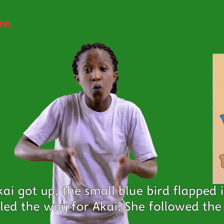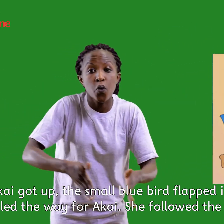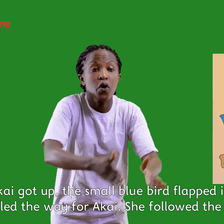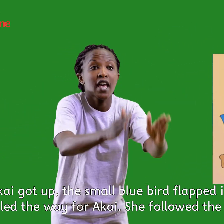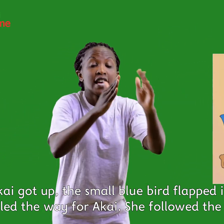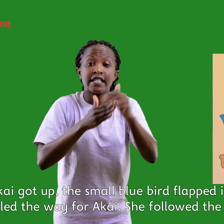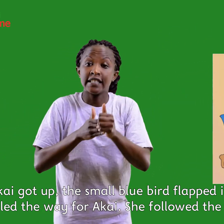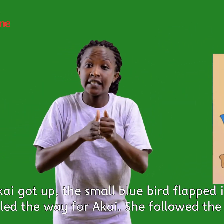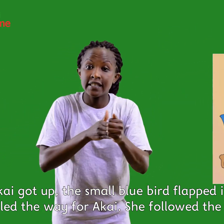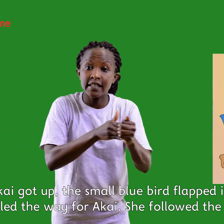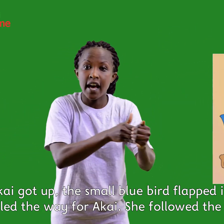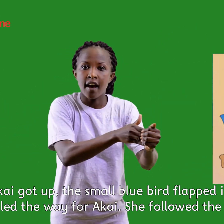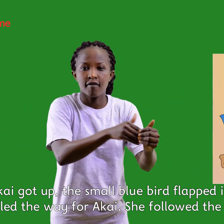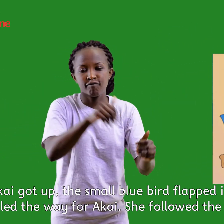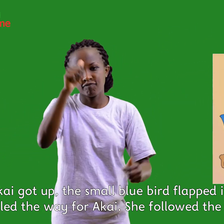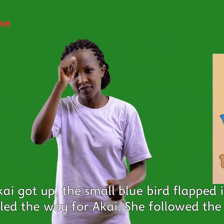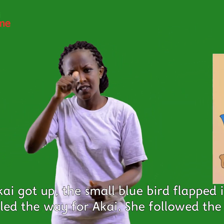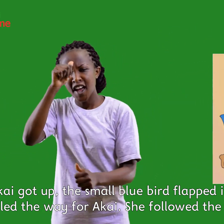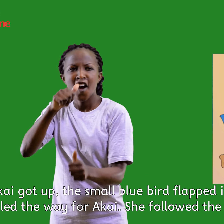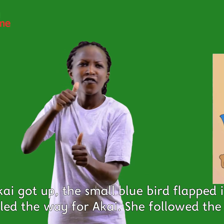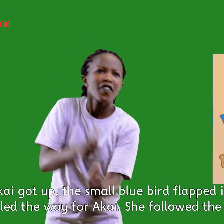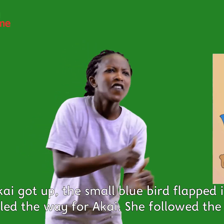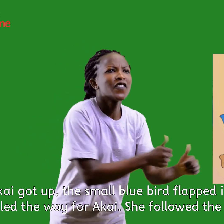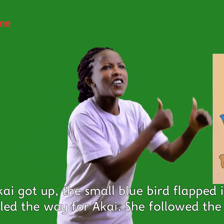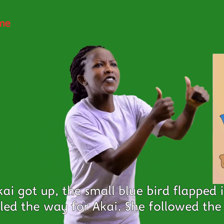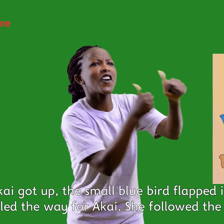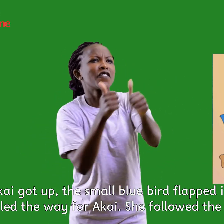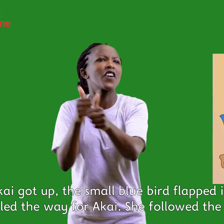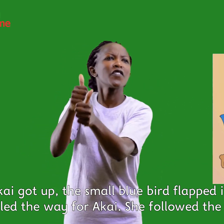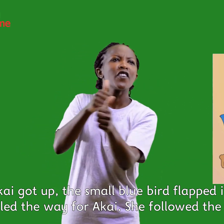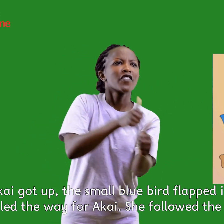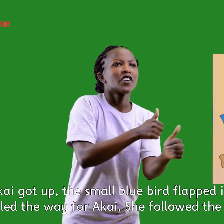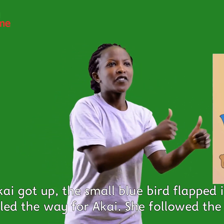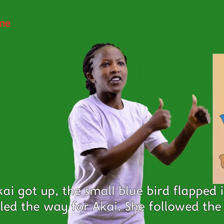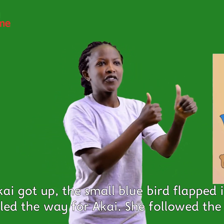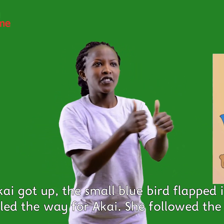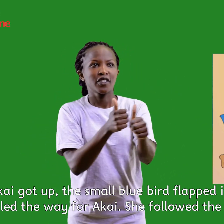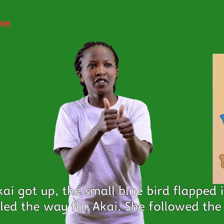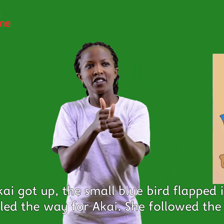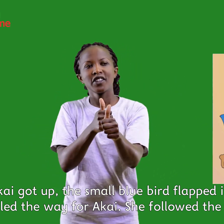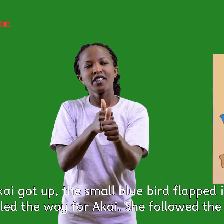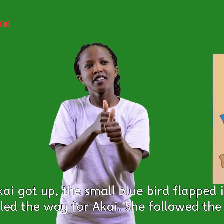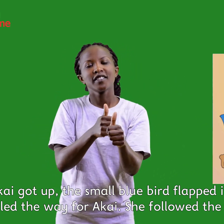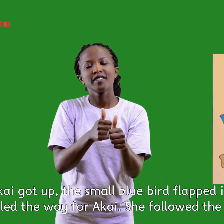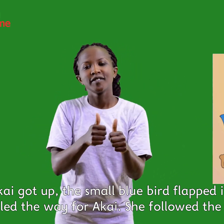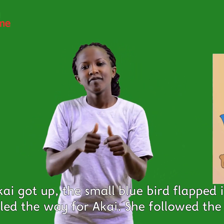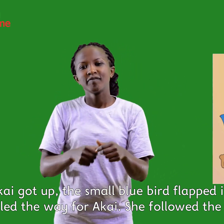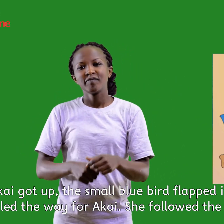When she got up, the small blue bird flapped its wings and led the way for Akai. She followed the